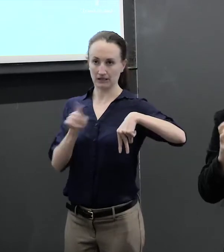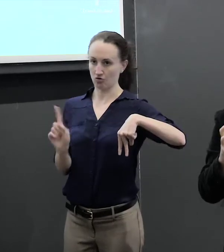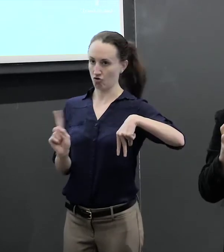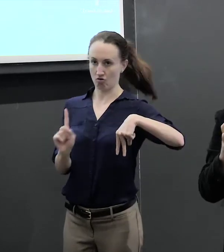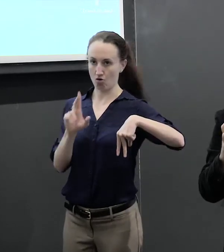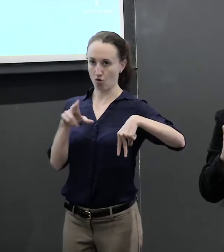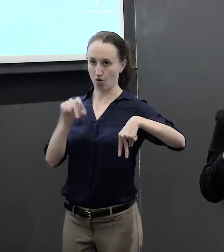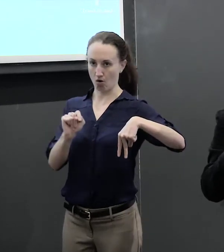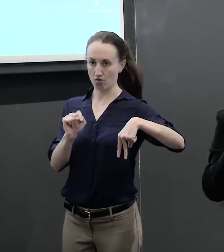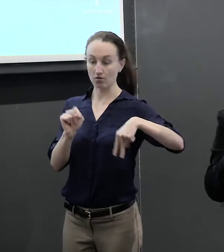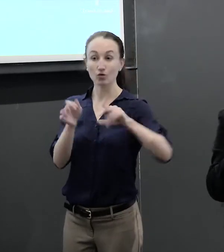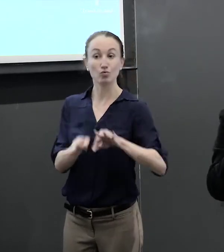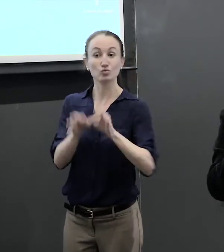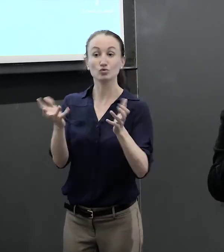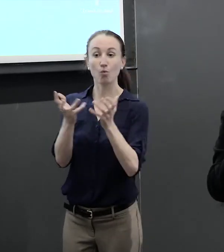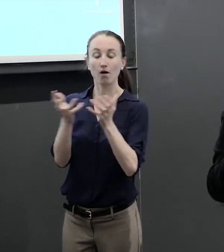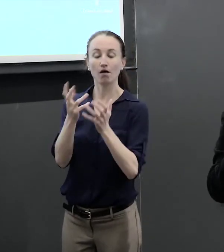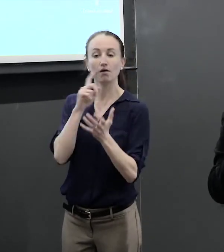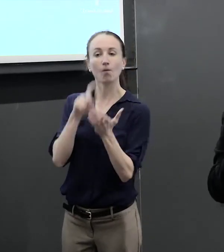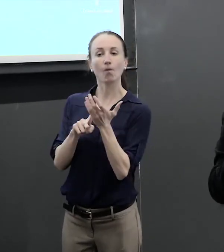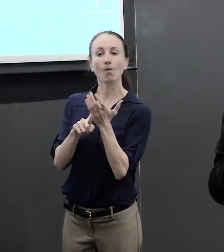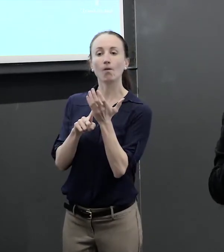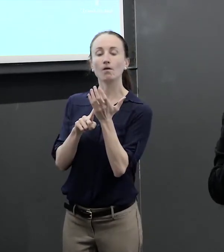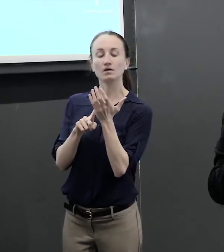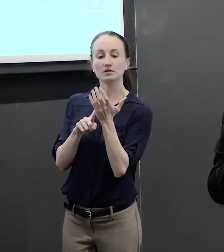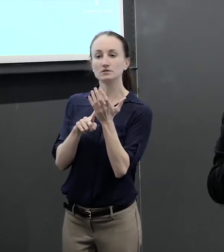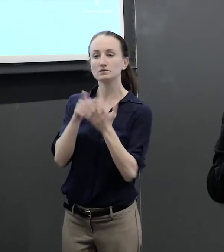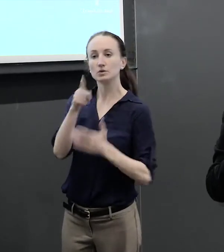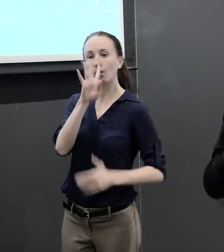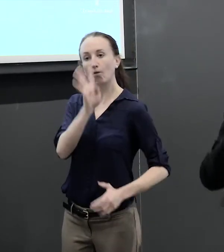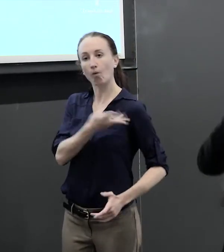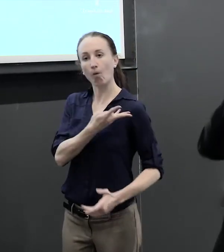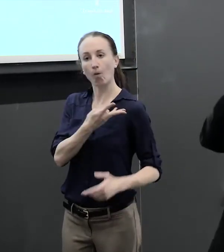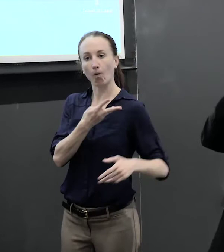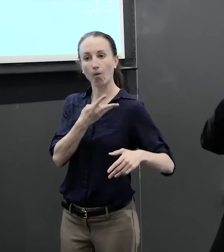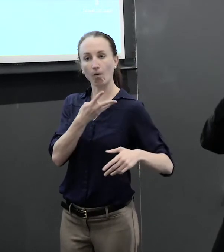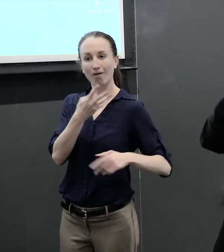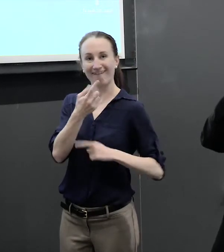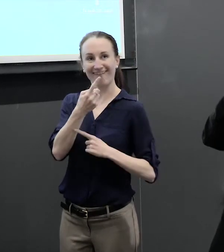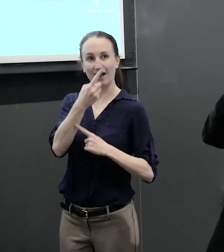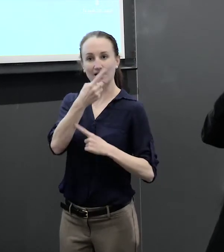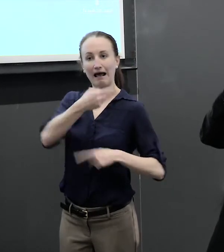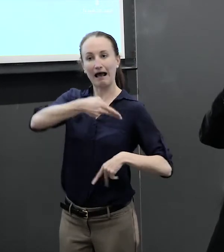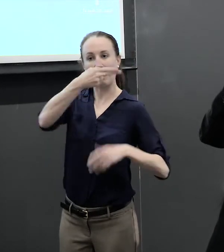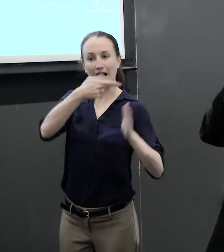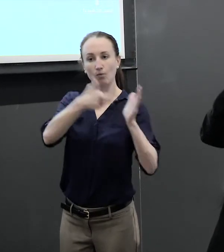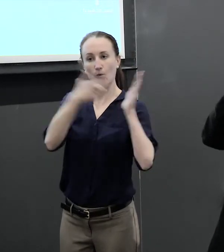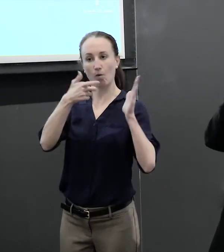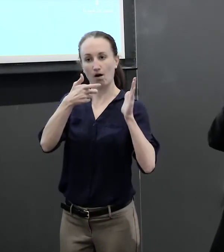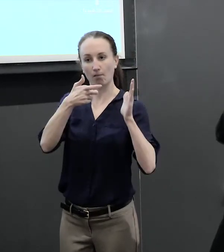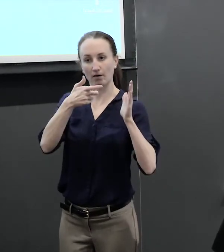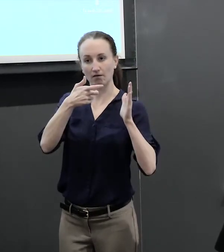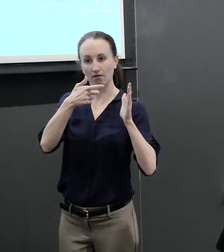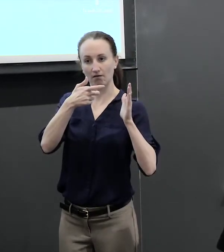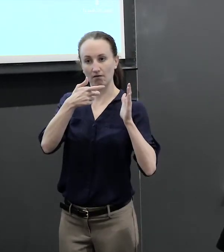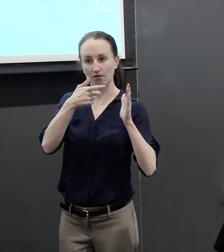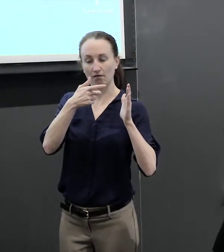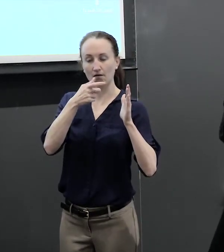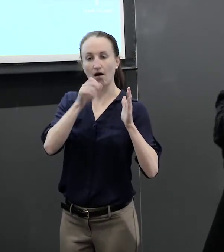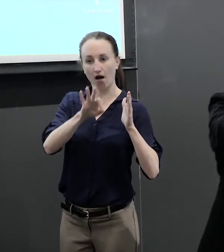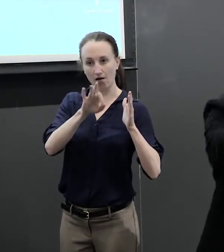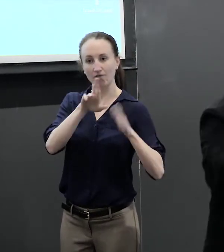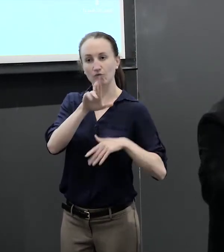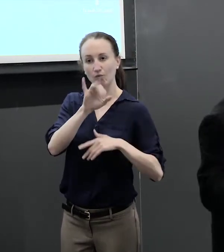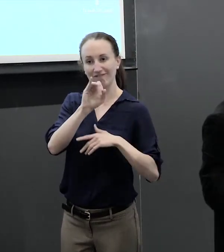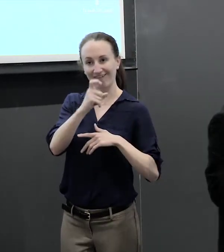And the crucial point was that we somehow disregarded the height specifications of the reflexive pronoun